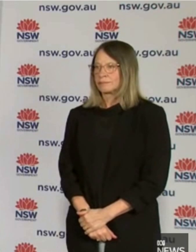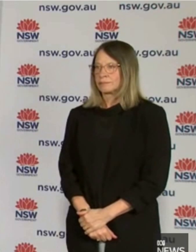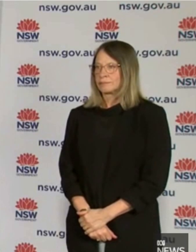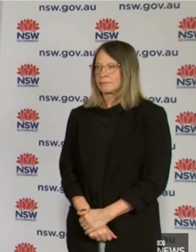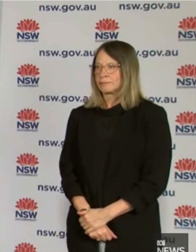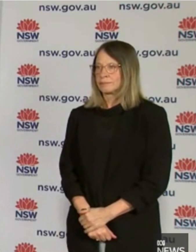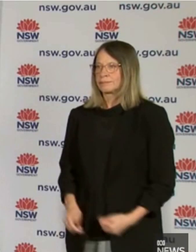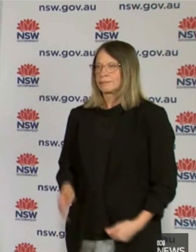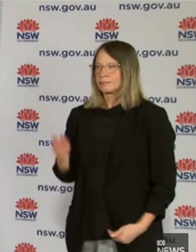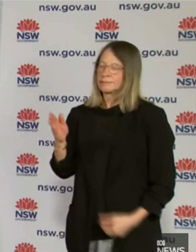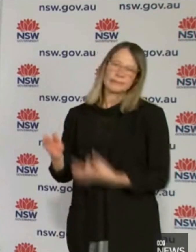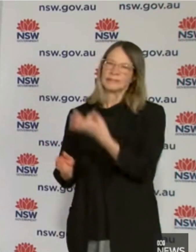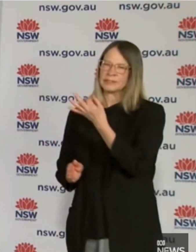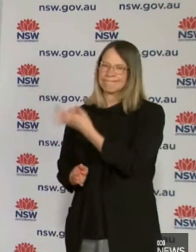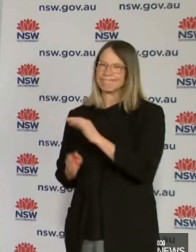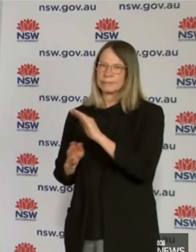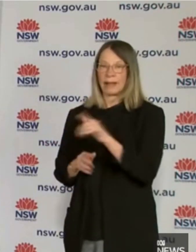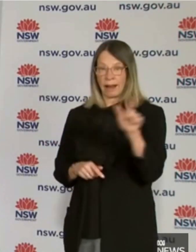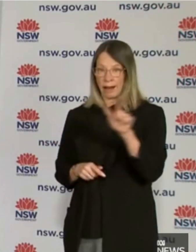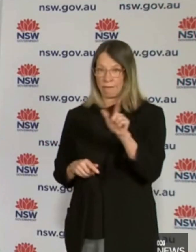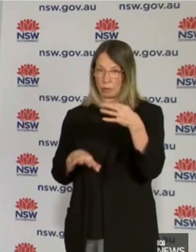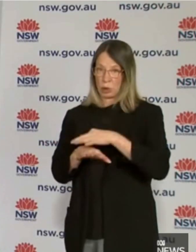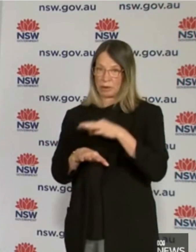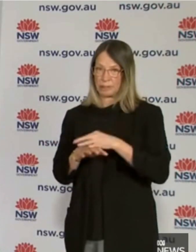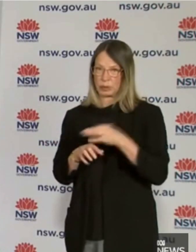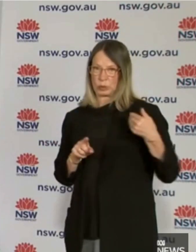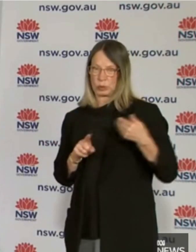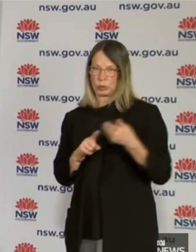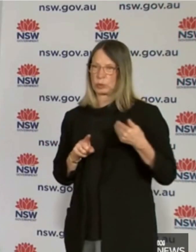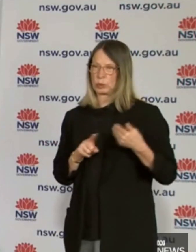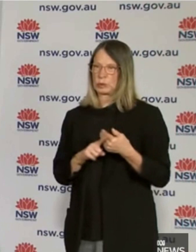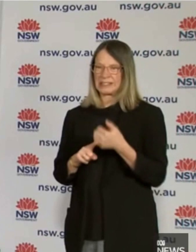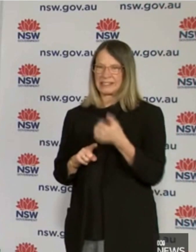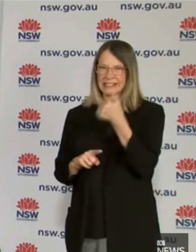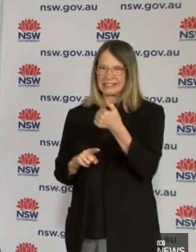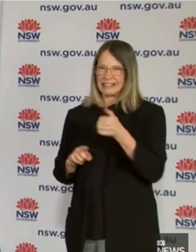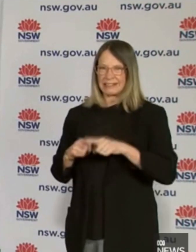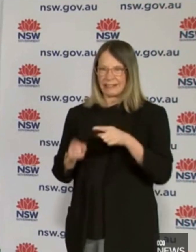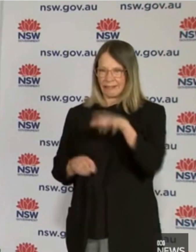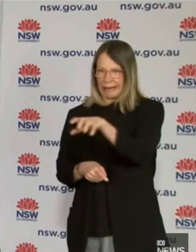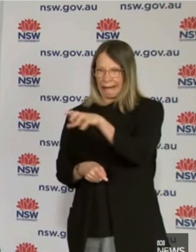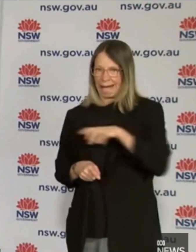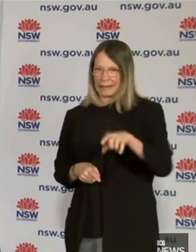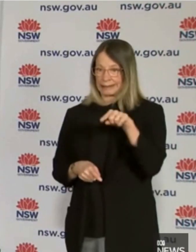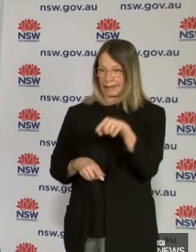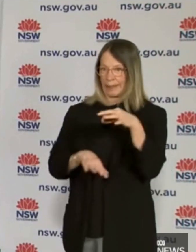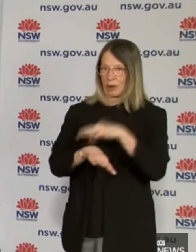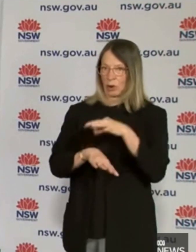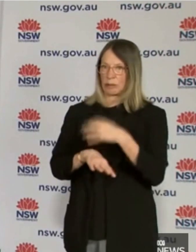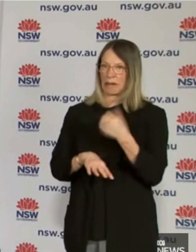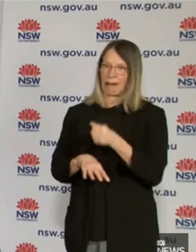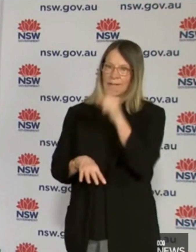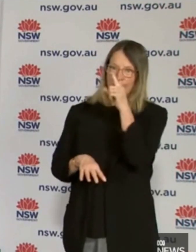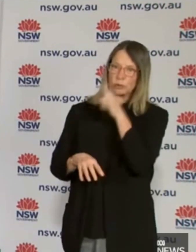separate exposure events at Liverpool Hospital this past week. Are you confident that the hospital's infection control measures are up to scratch, or does